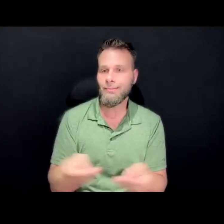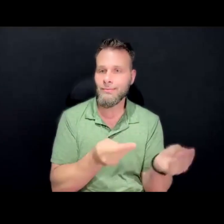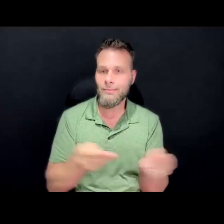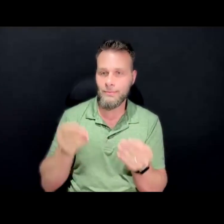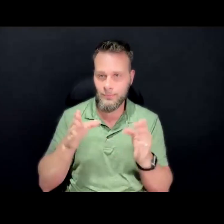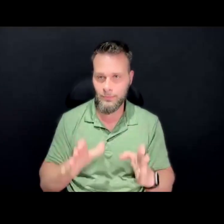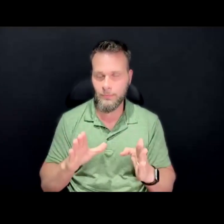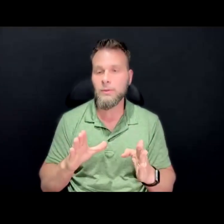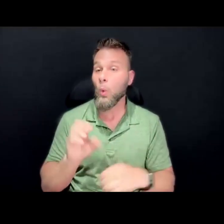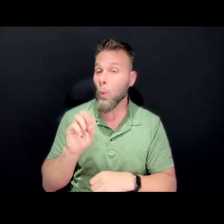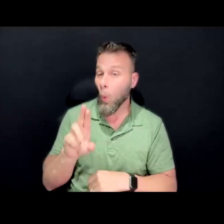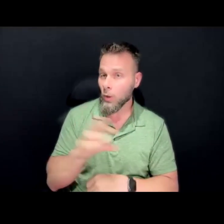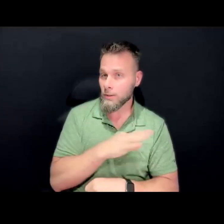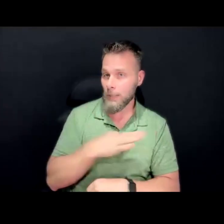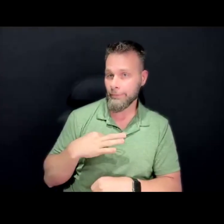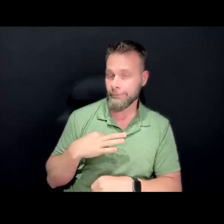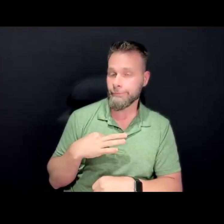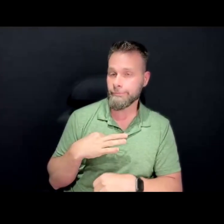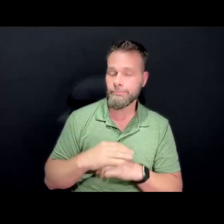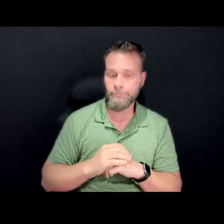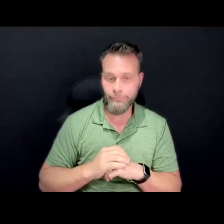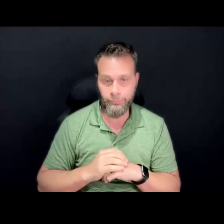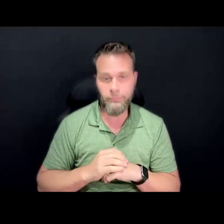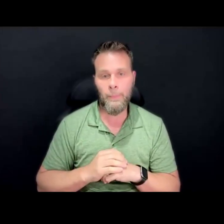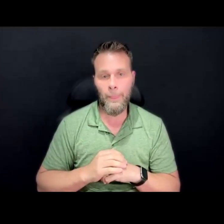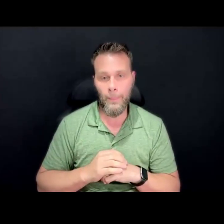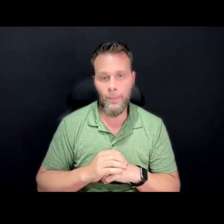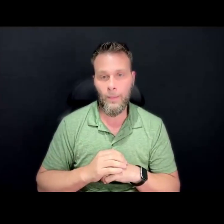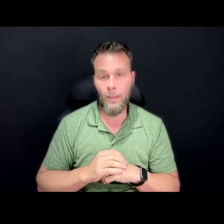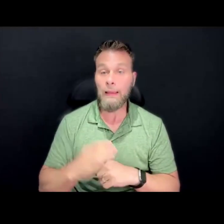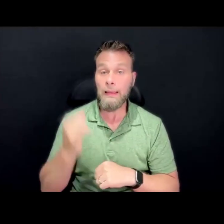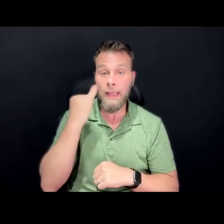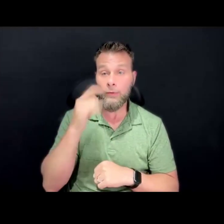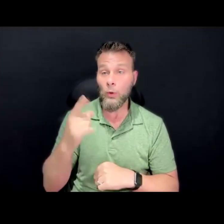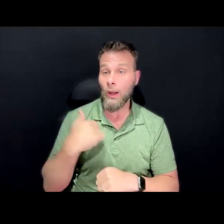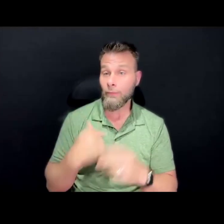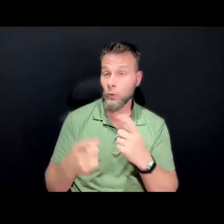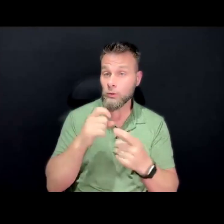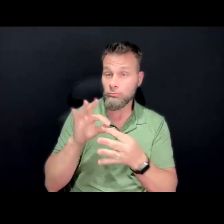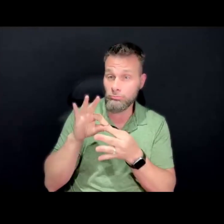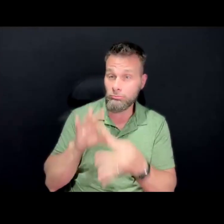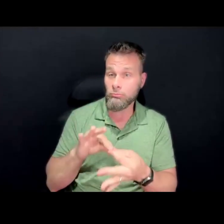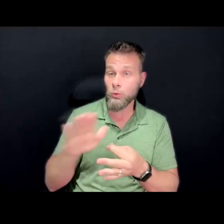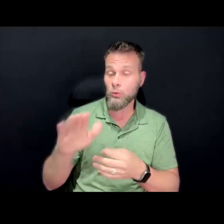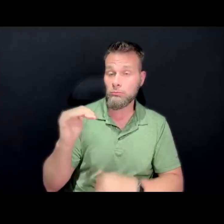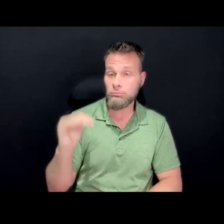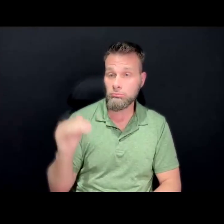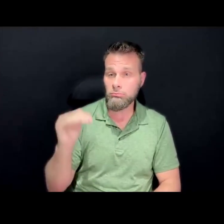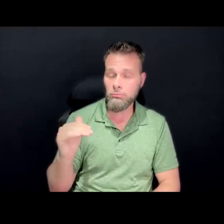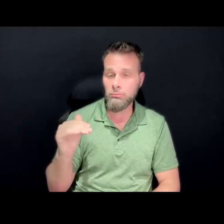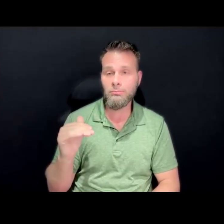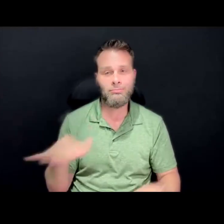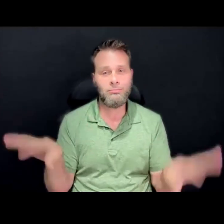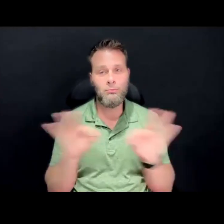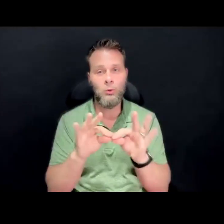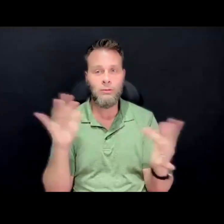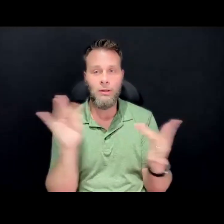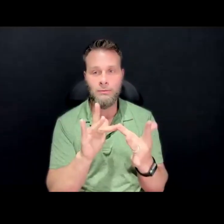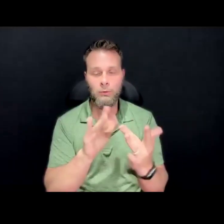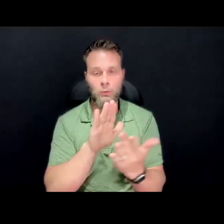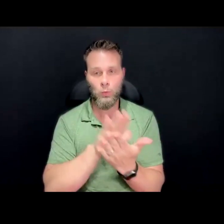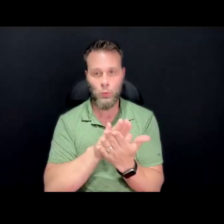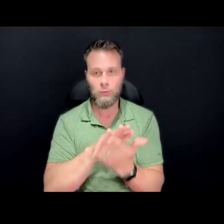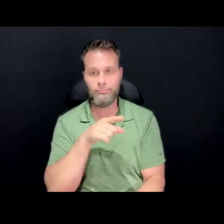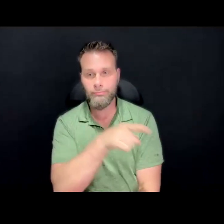staff. If you have questions specific to your child, we ask that you contact your school directly